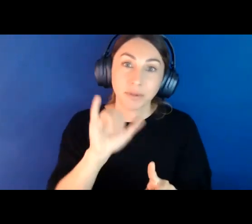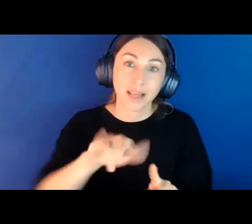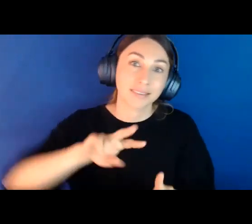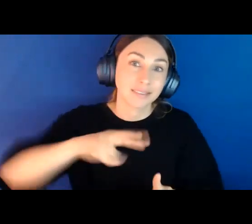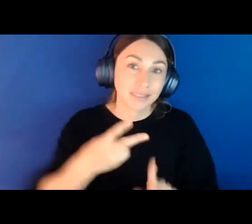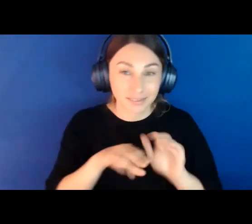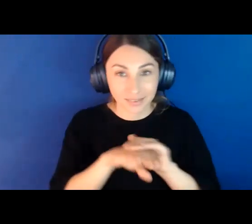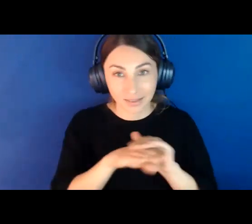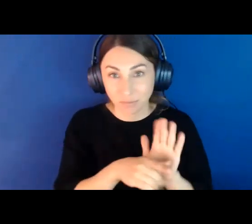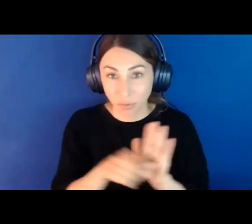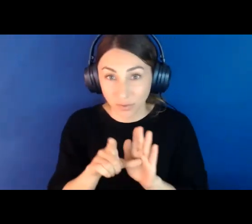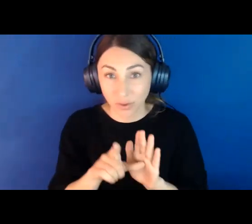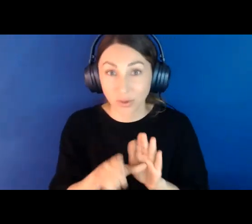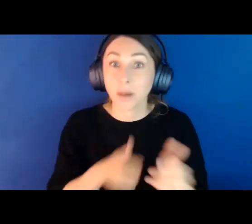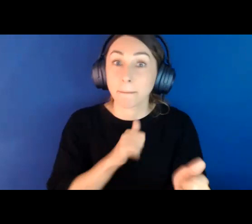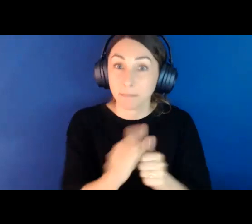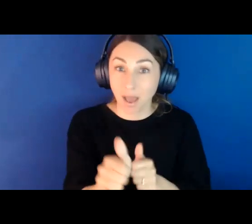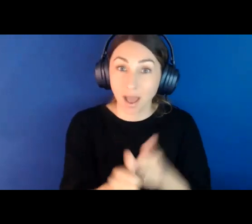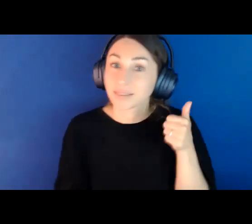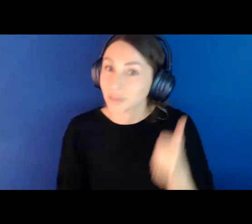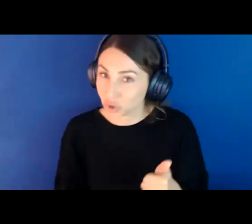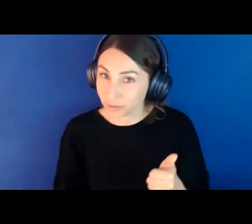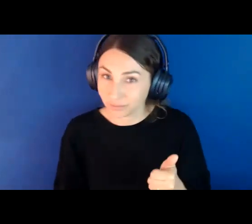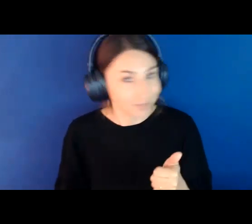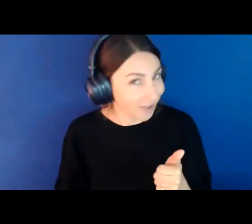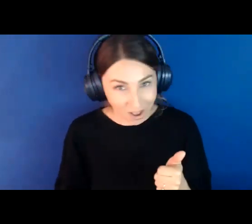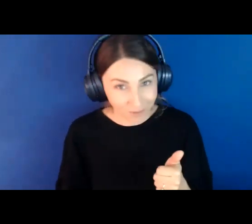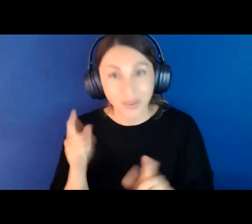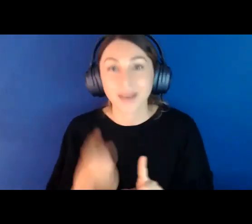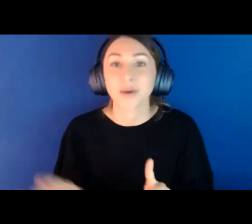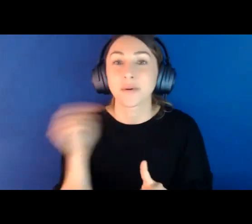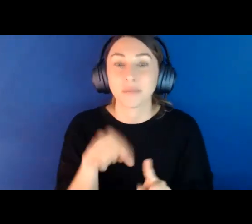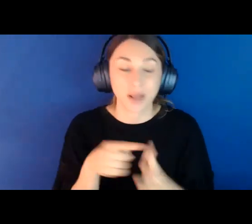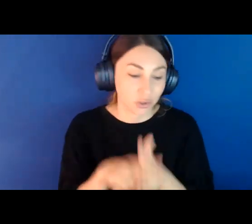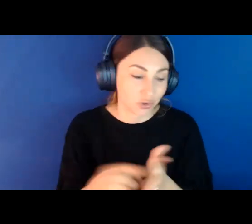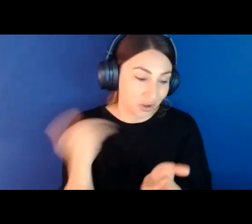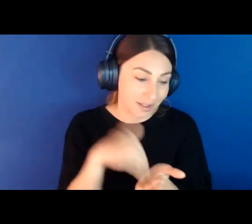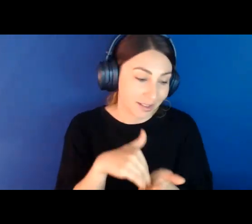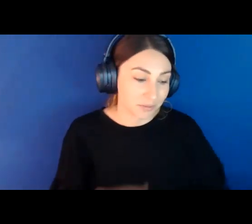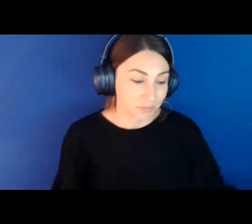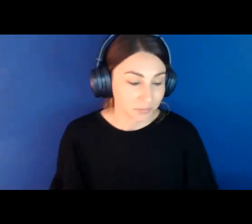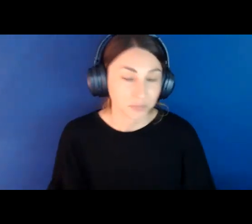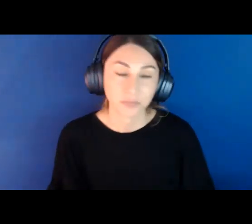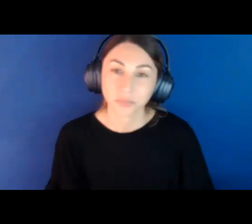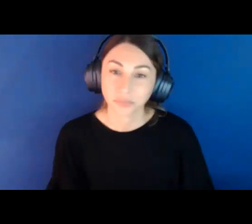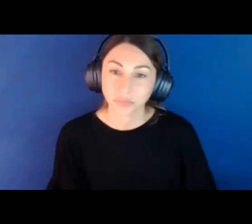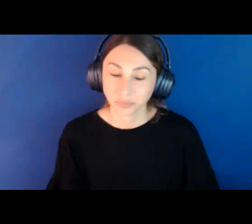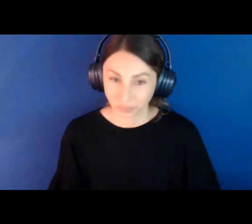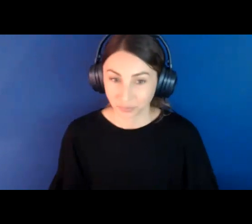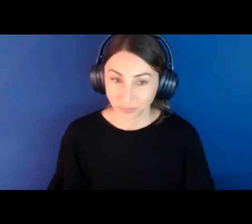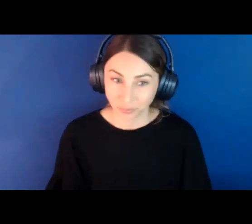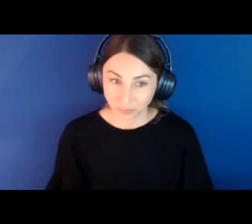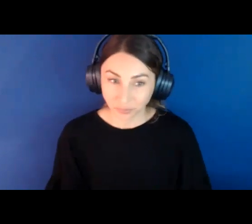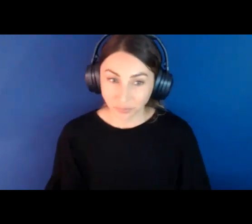review. Again, if you pass, good. If you don't, go back and start again. Now, this is